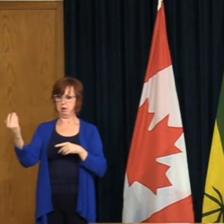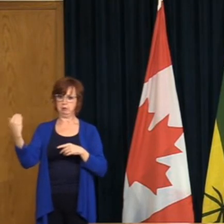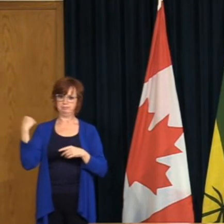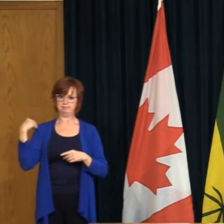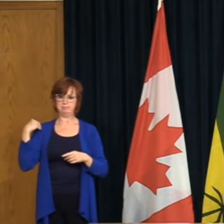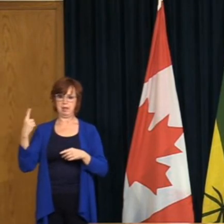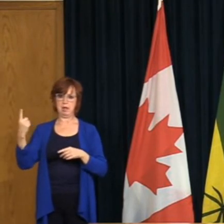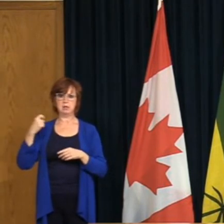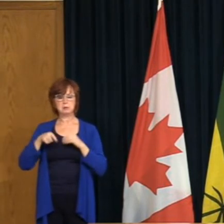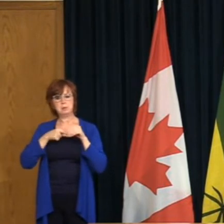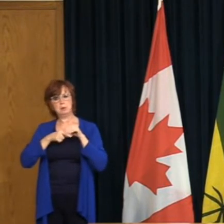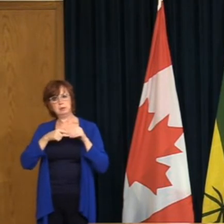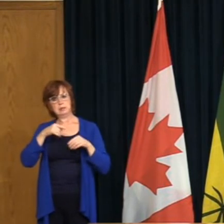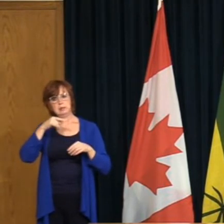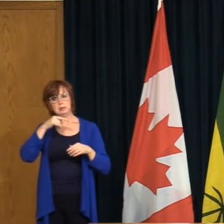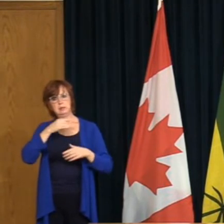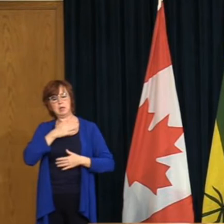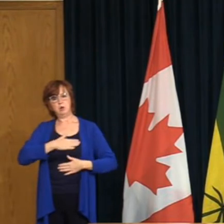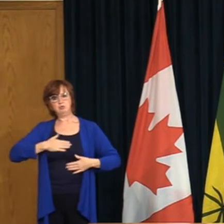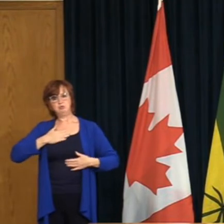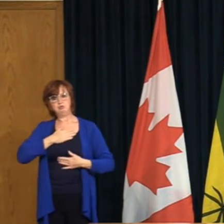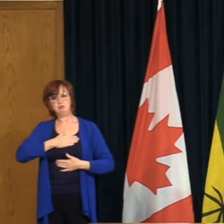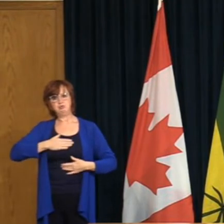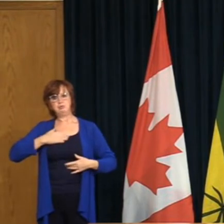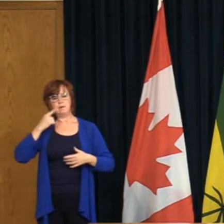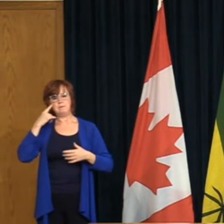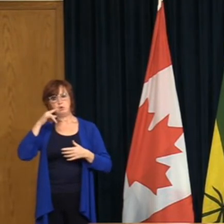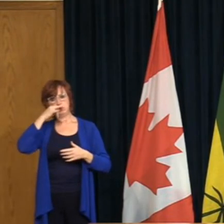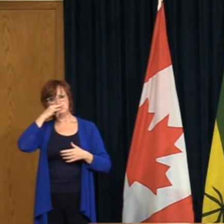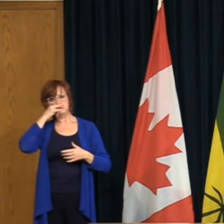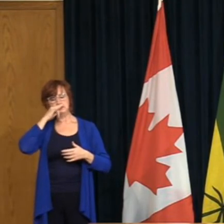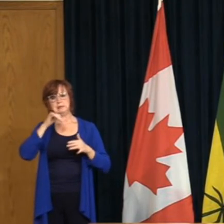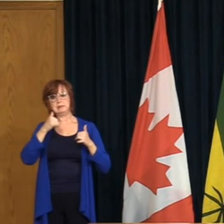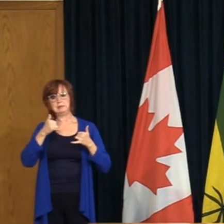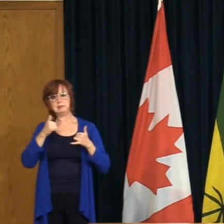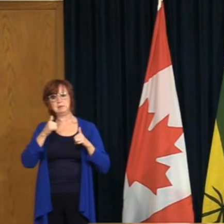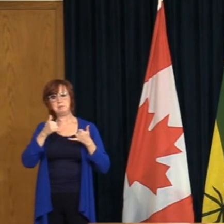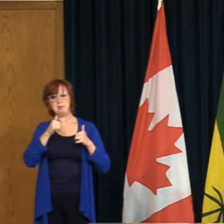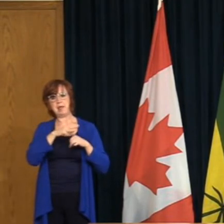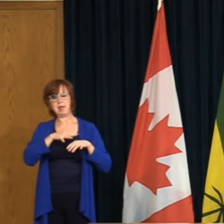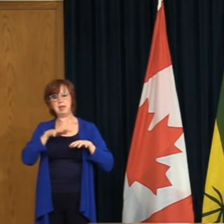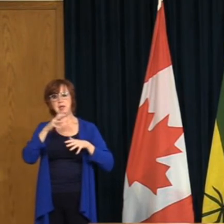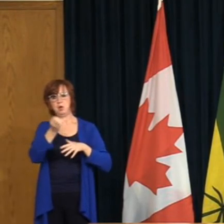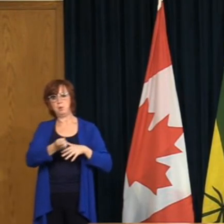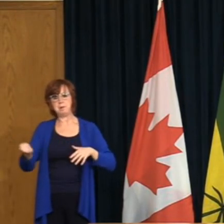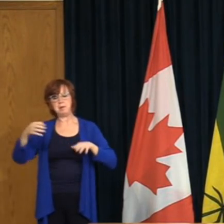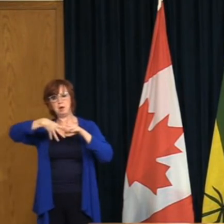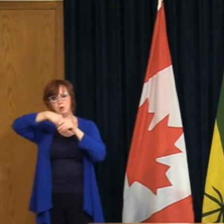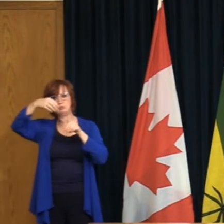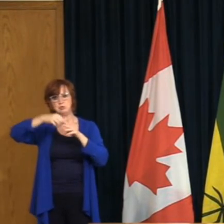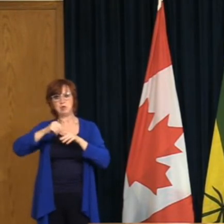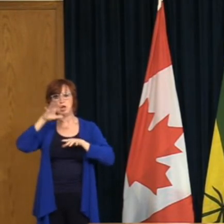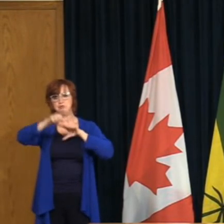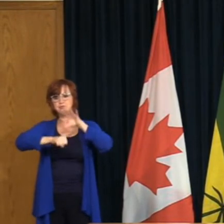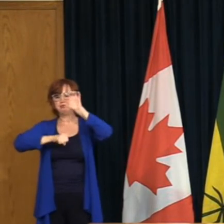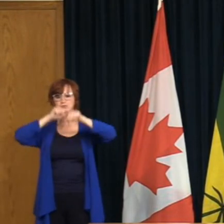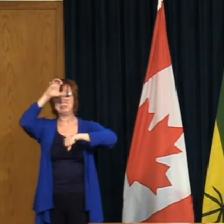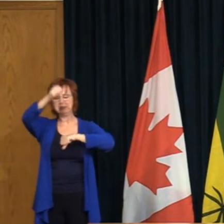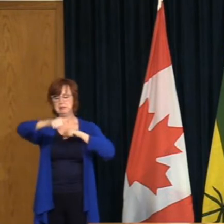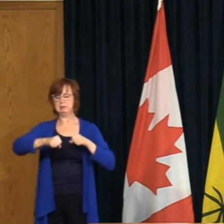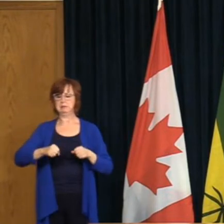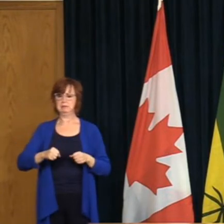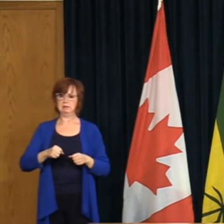and outdoor sporting activities. That's really important for physical activity. We've already seen that you can do lots of things outdoors in a safe